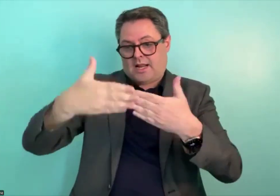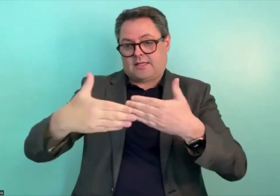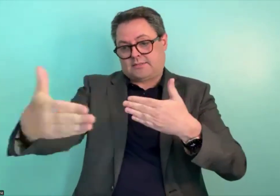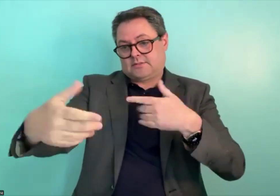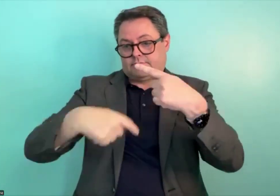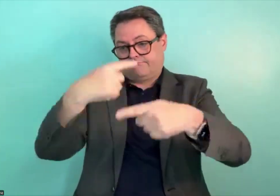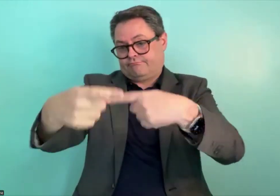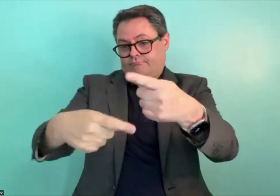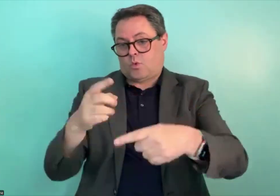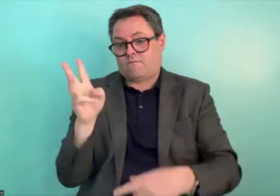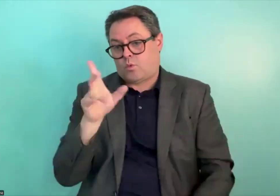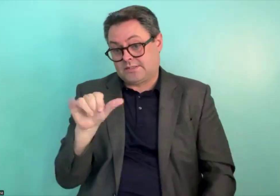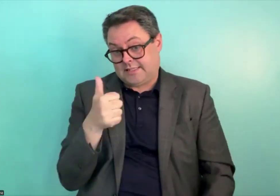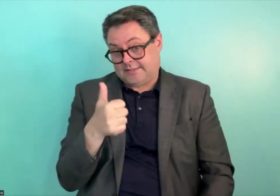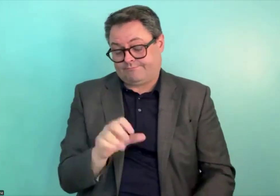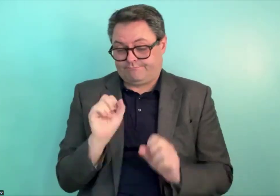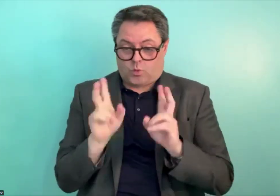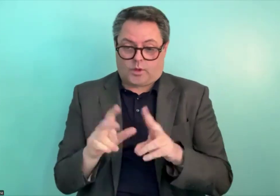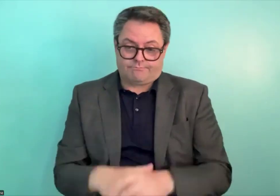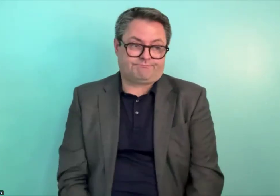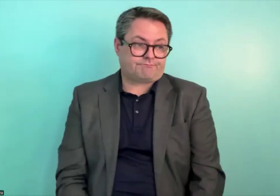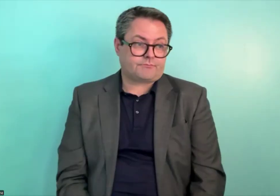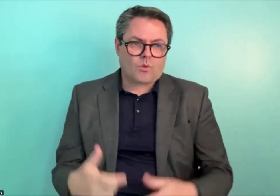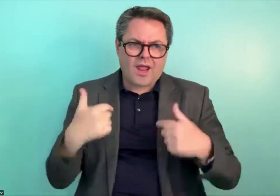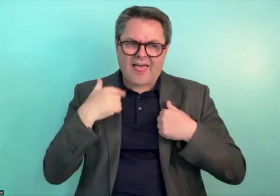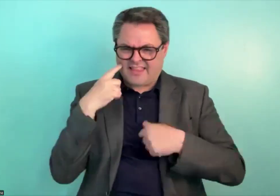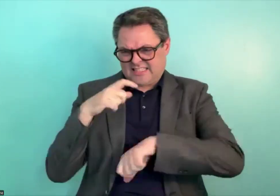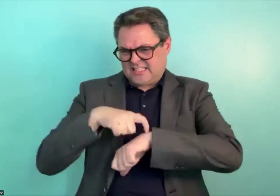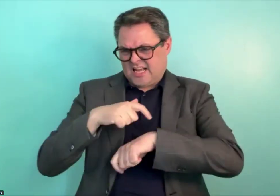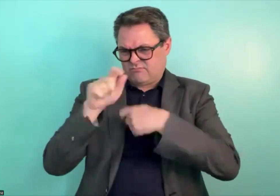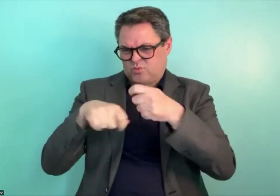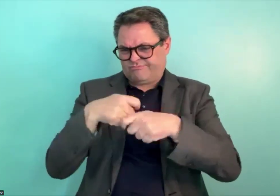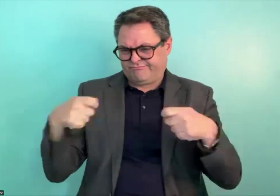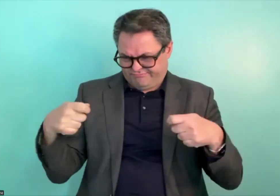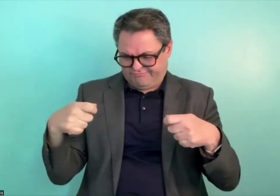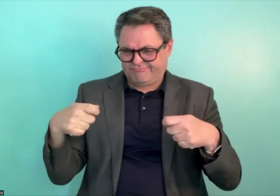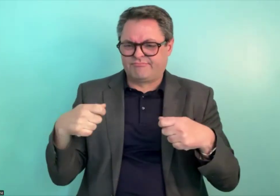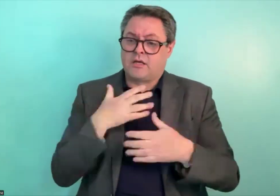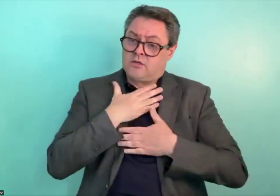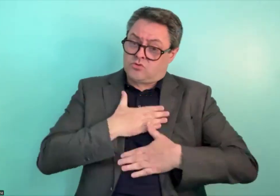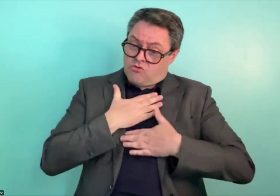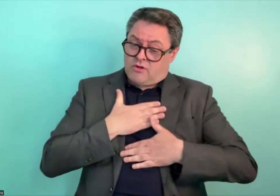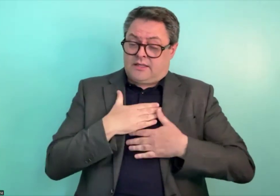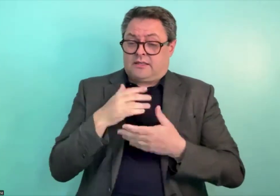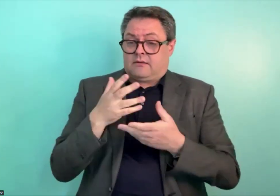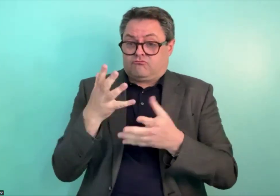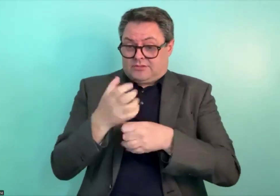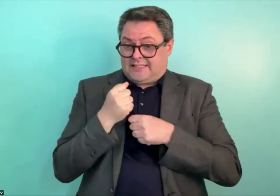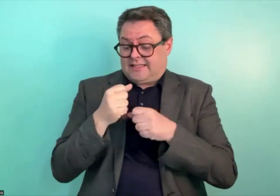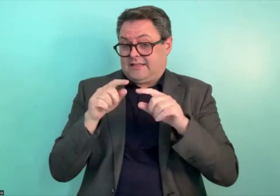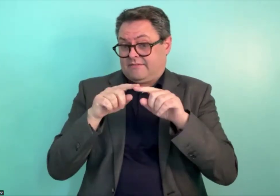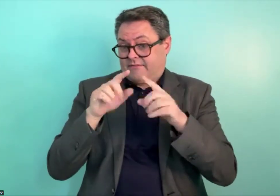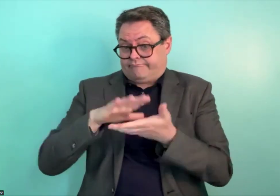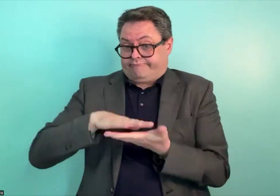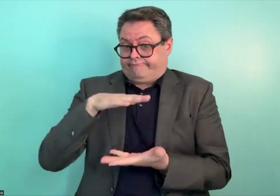reach out to other people. Please let's start having those conversations early before we get to that event in September next year. I think it's probably time for us to